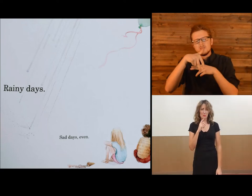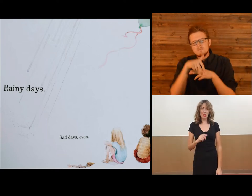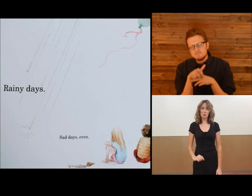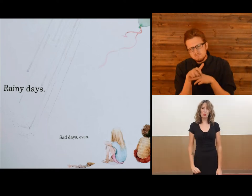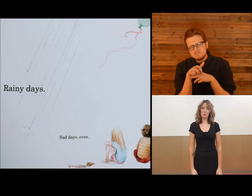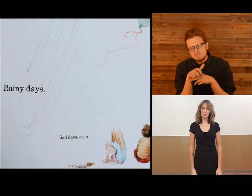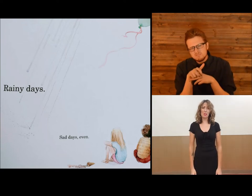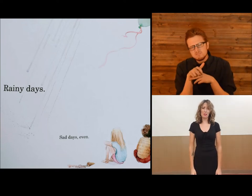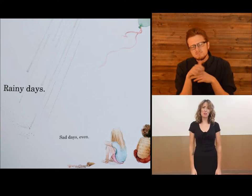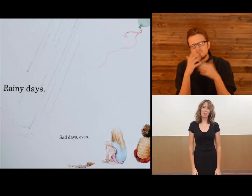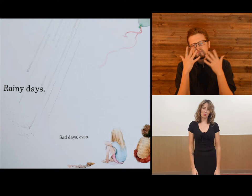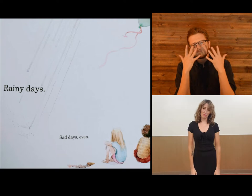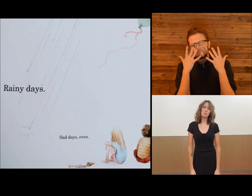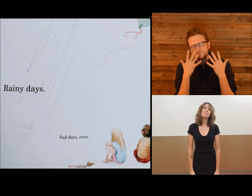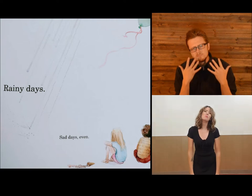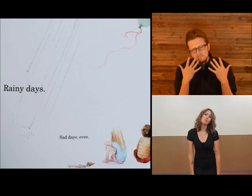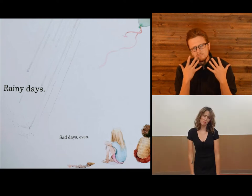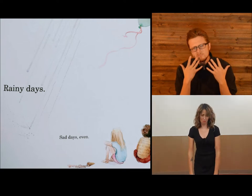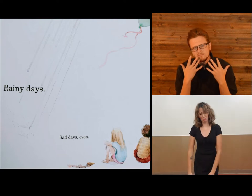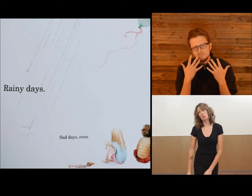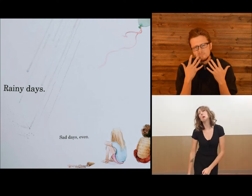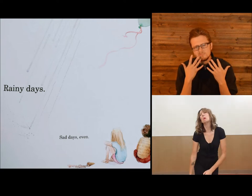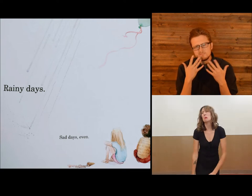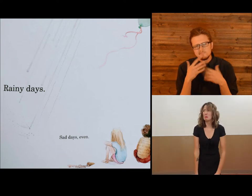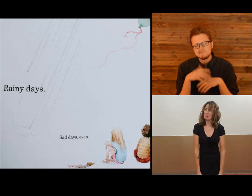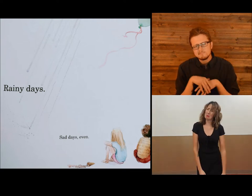even. Can you do a sad dance?